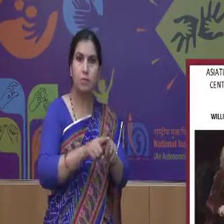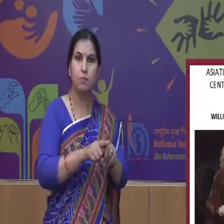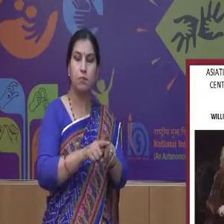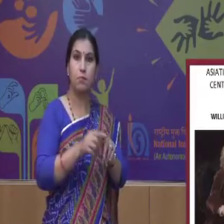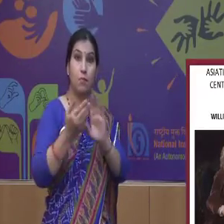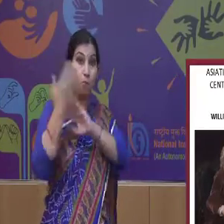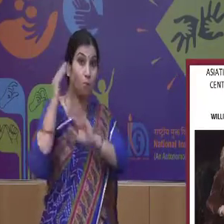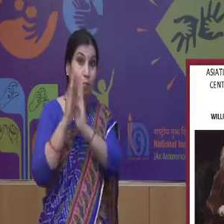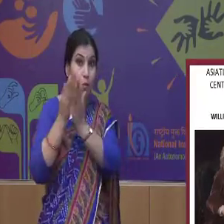literature.